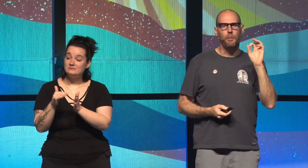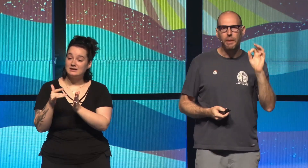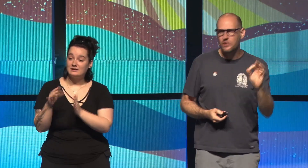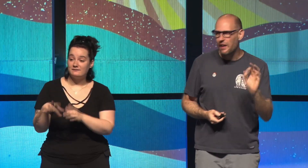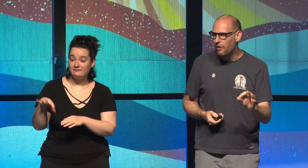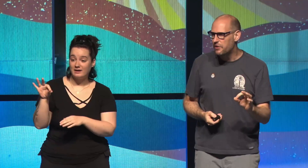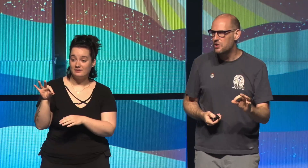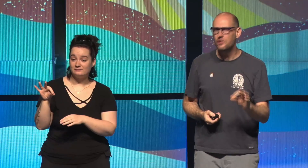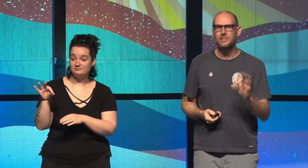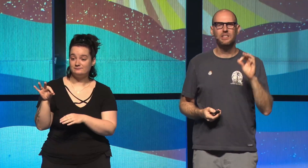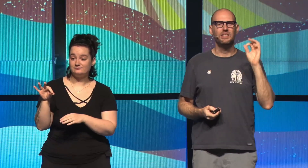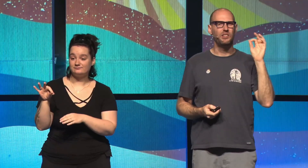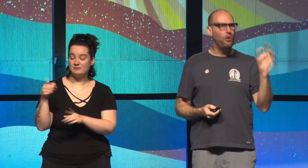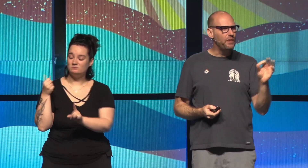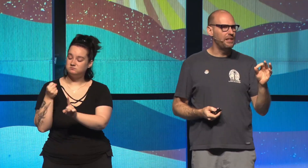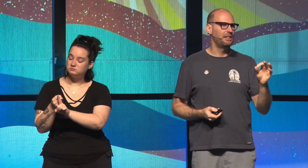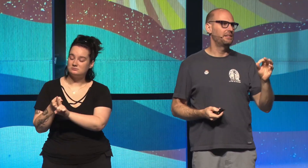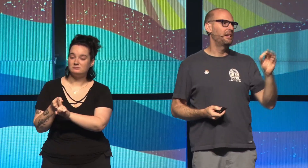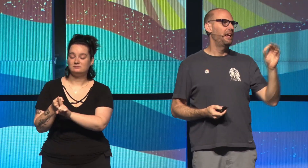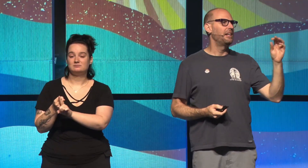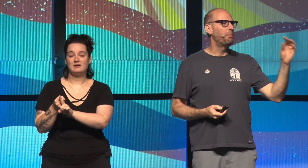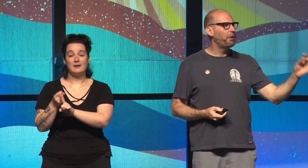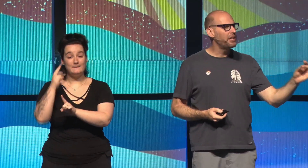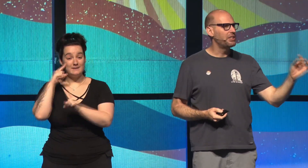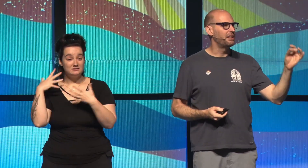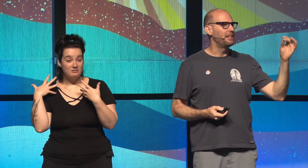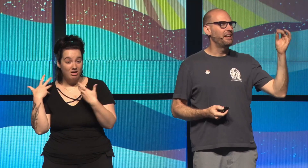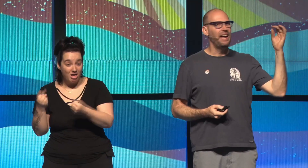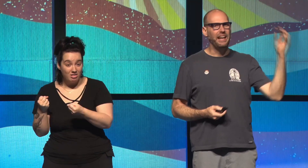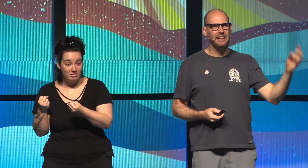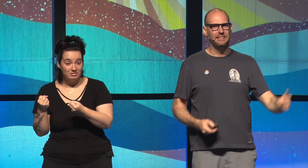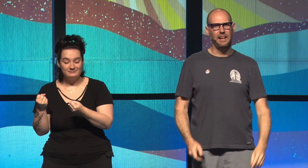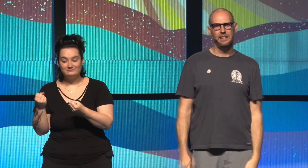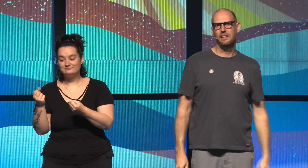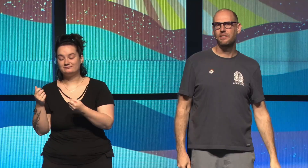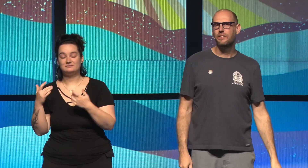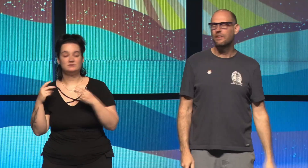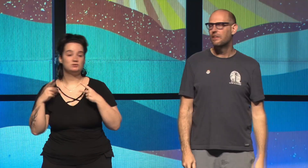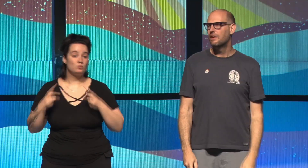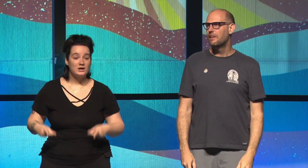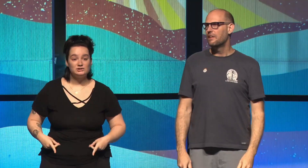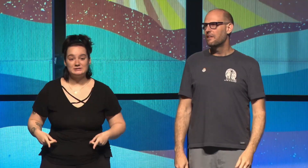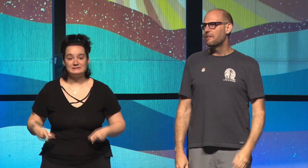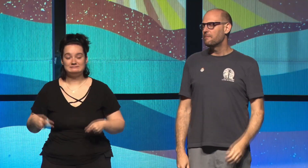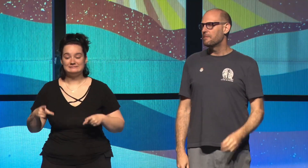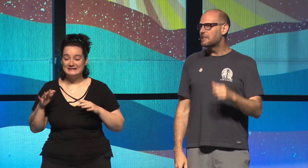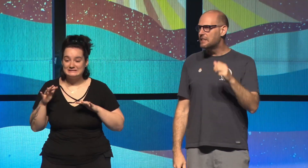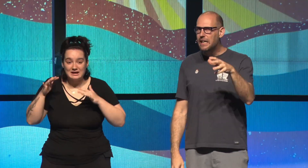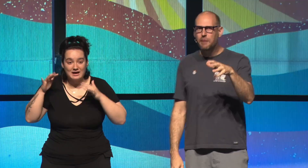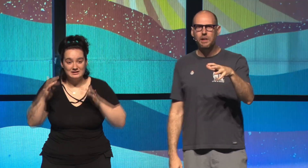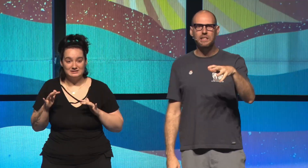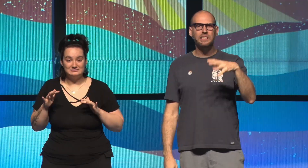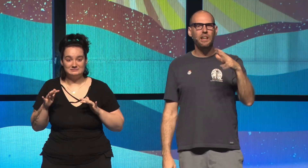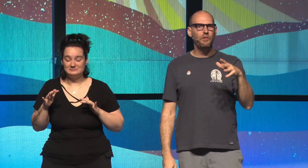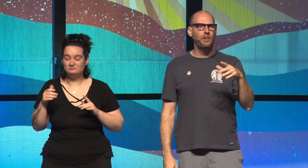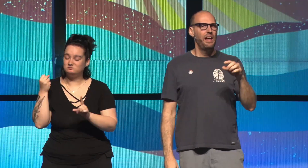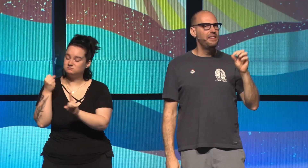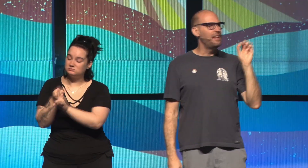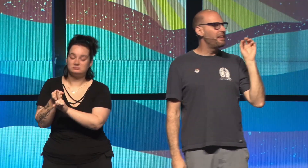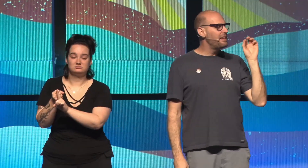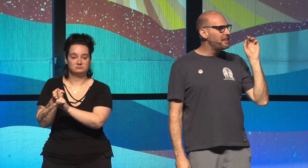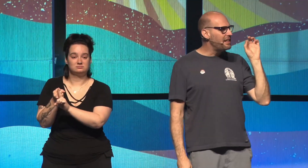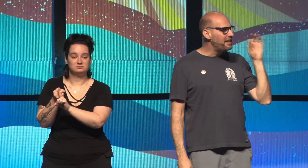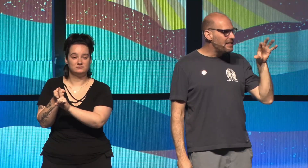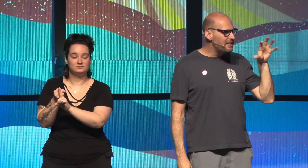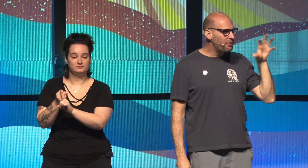suffer from mental health issues such as loneliness and depression and anxiety. this team discovered